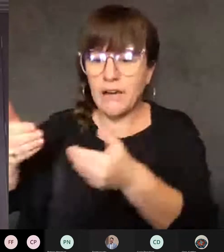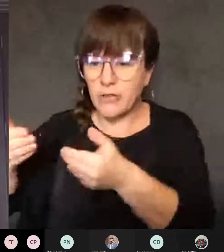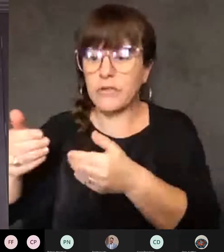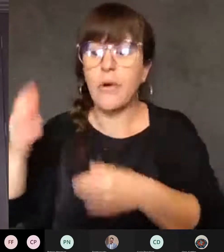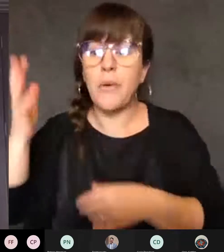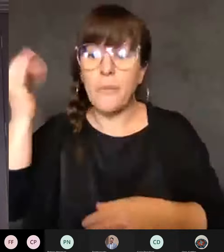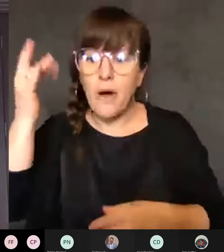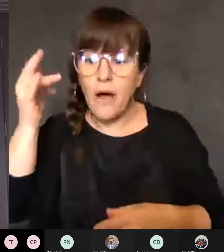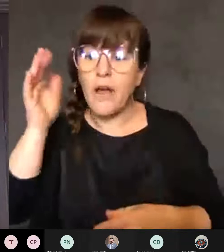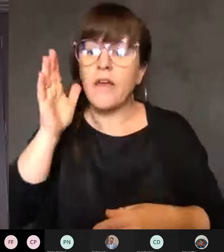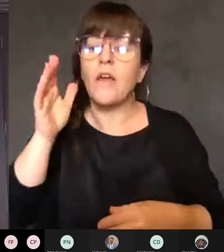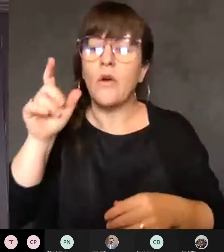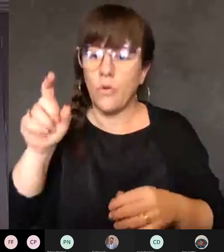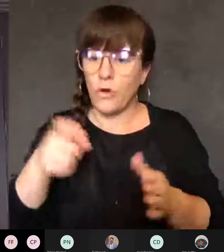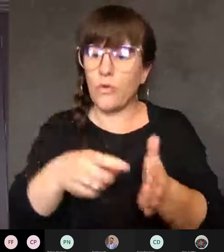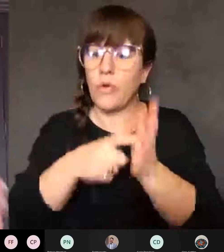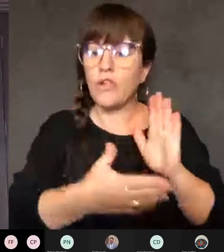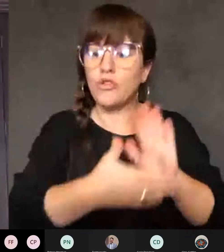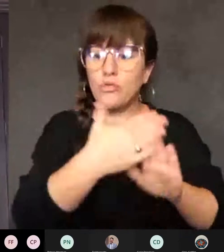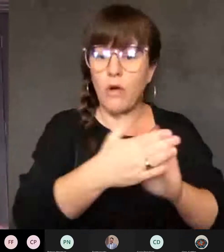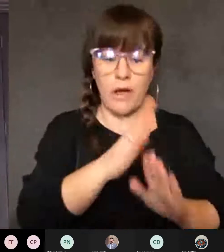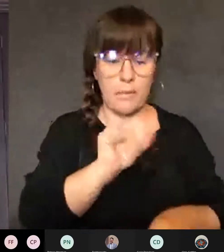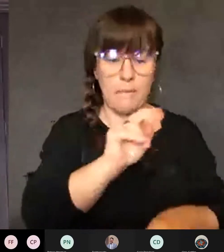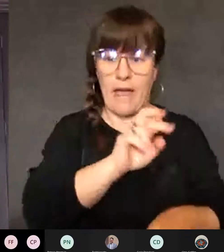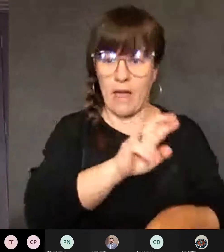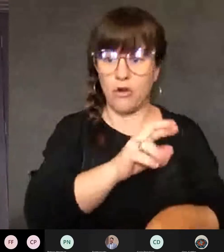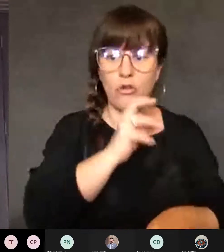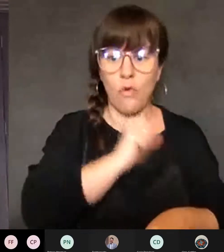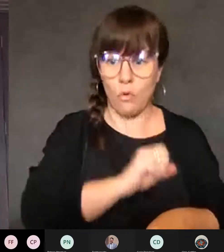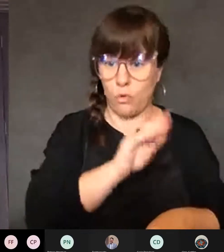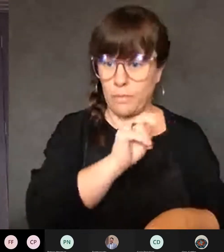systems, and we don't expect the same people to be running 2